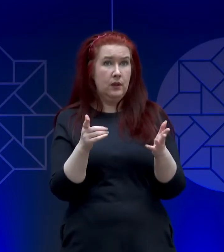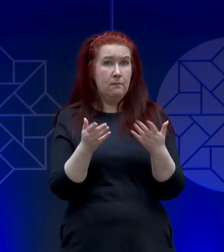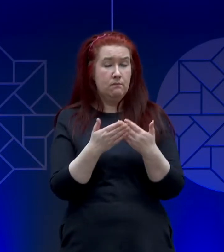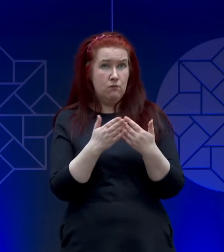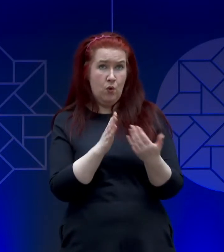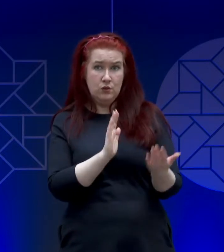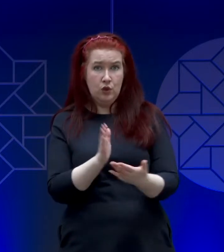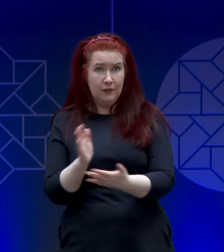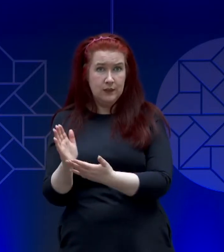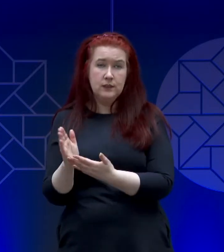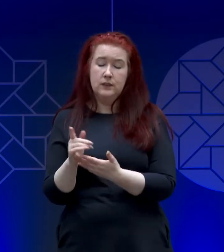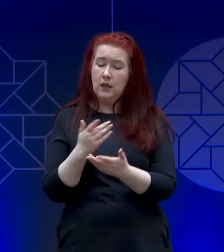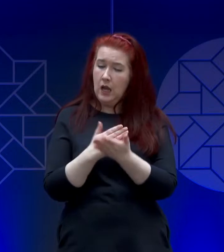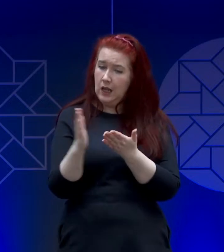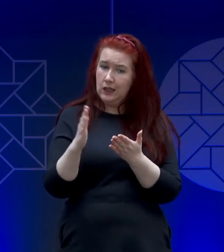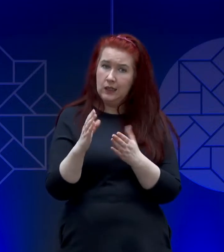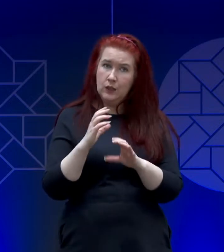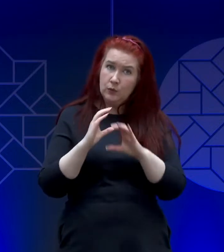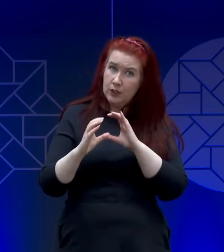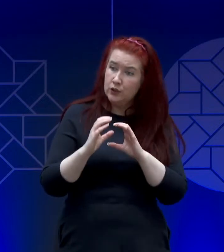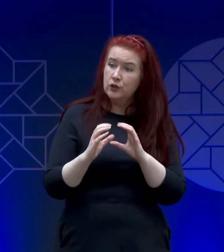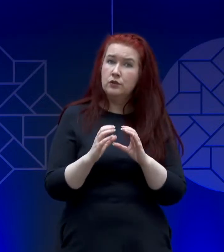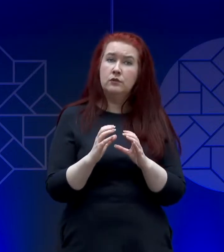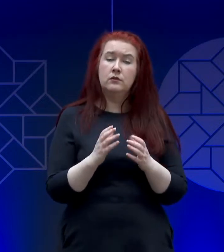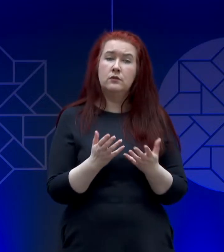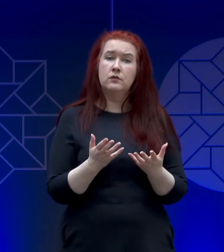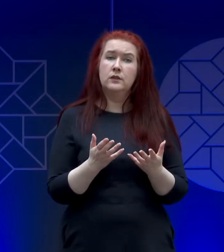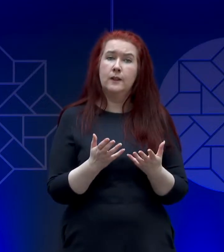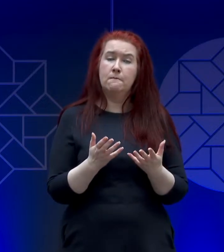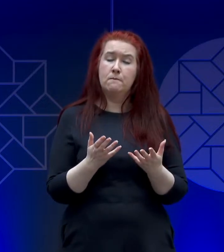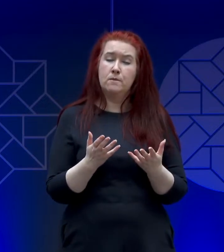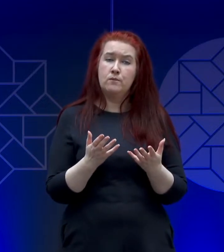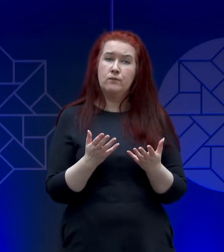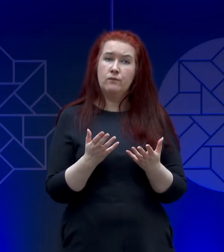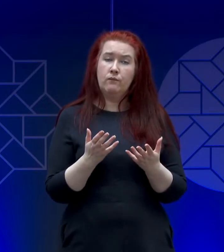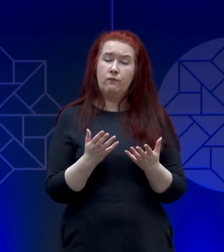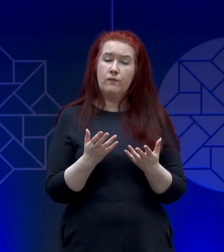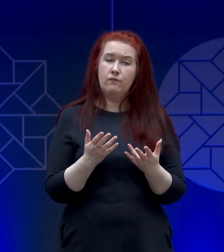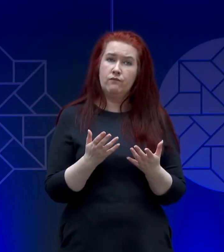approach and the clear communication, if I look at the experience over the